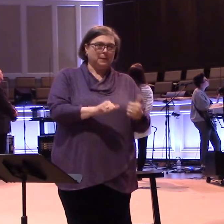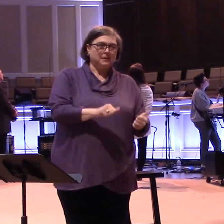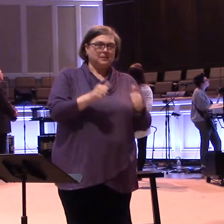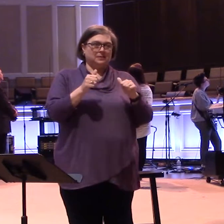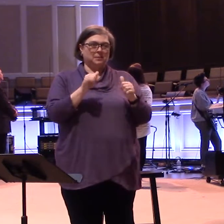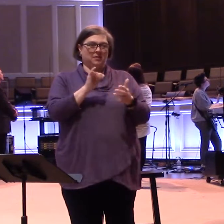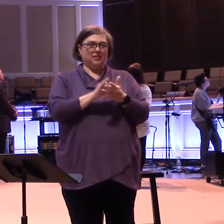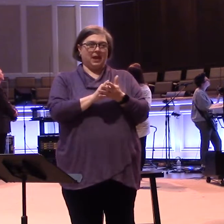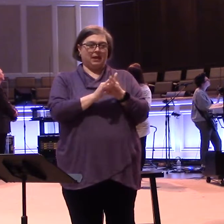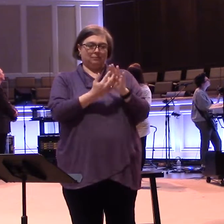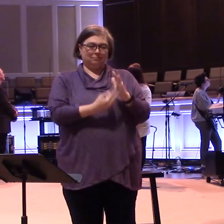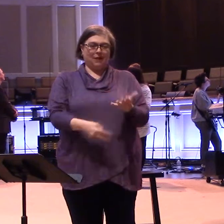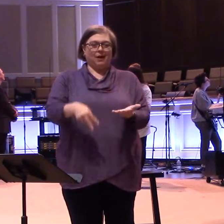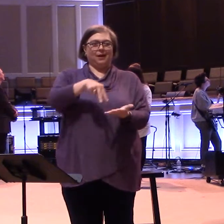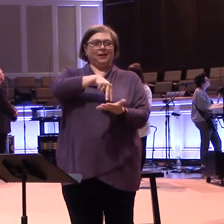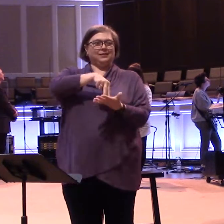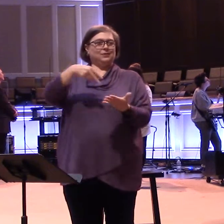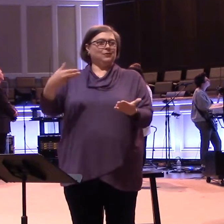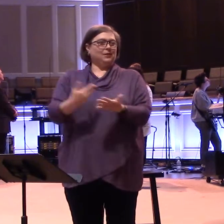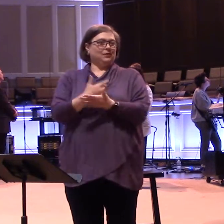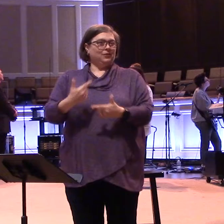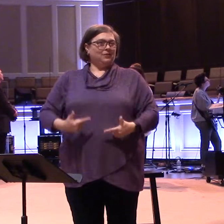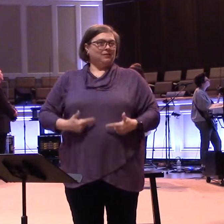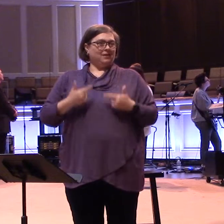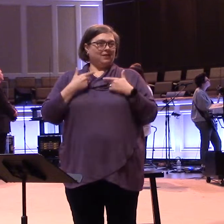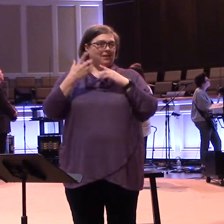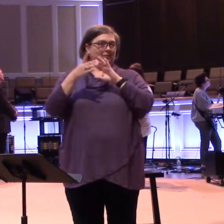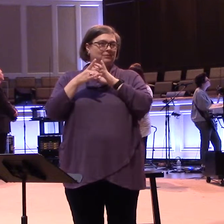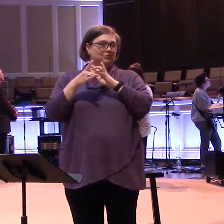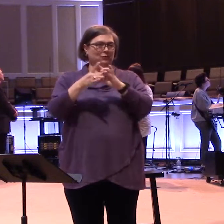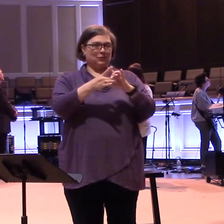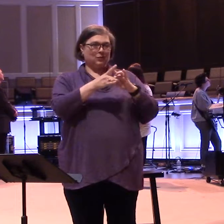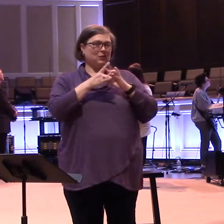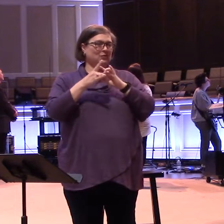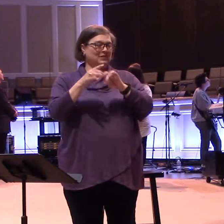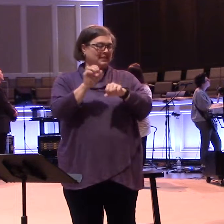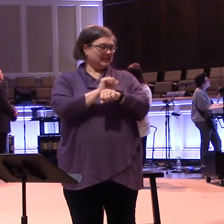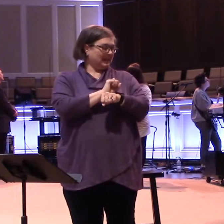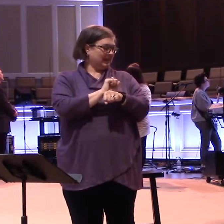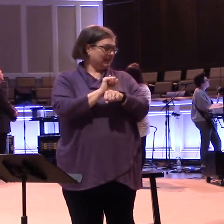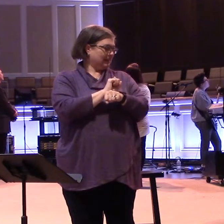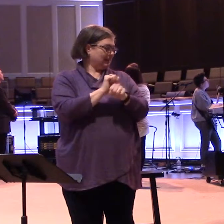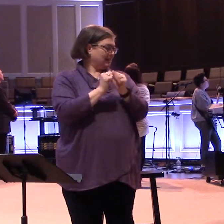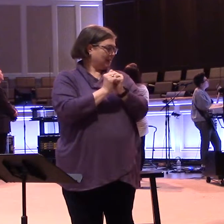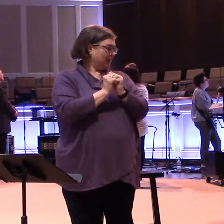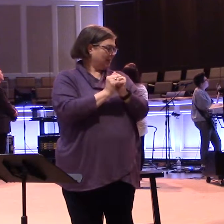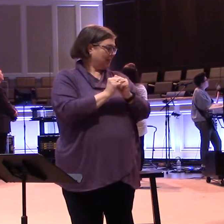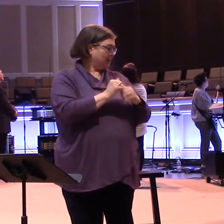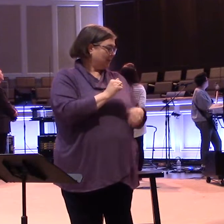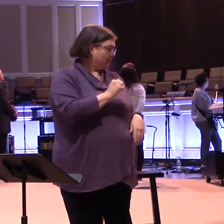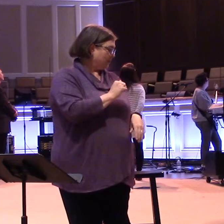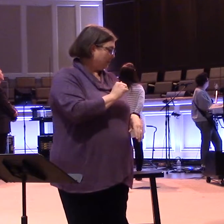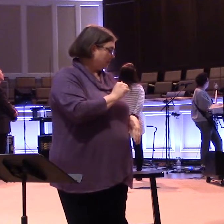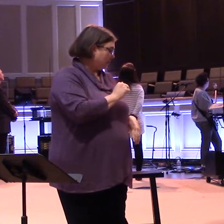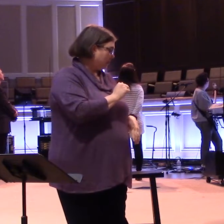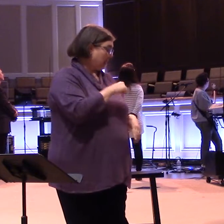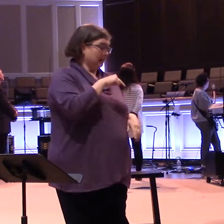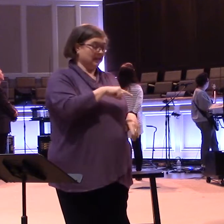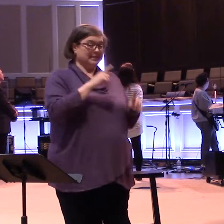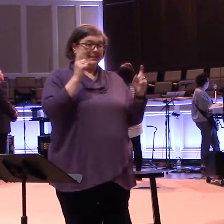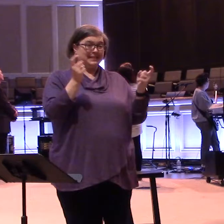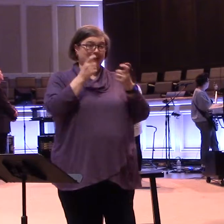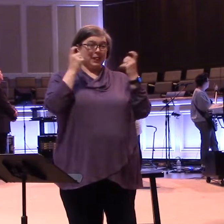celebrate this with me. Nothing should take us to the throne of God to worship more so than baptism and a celebration